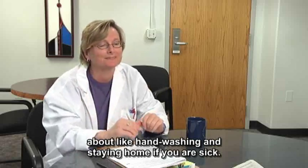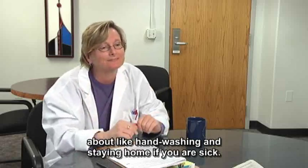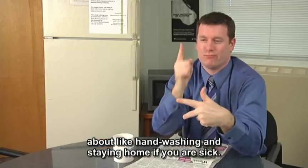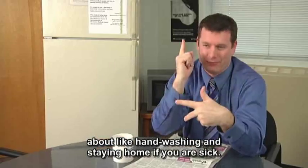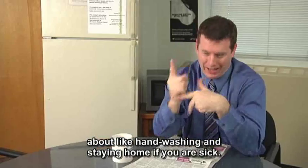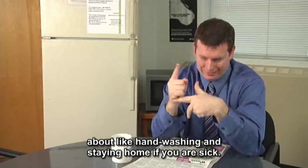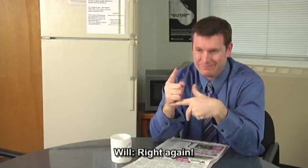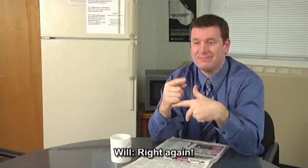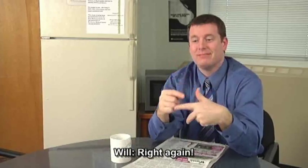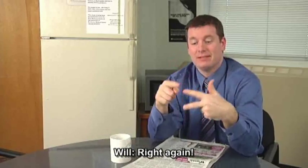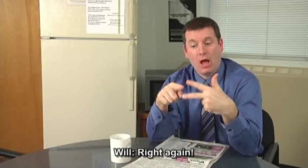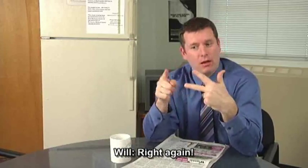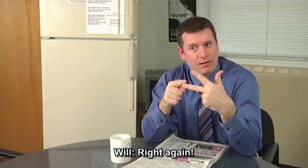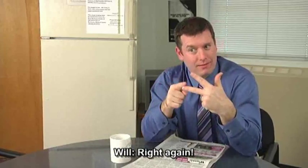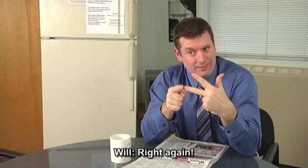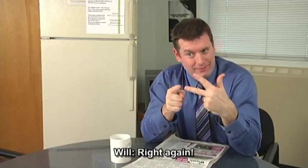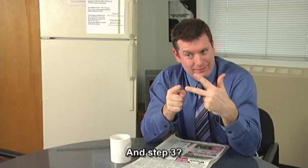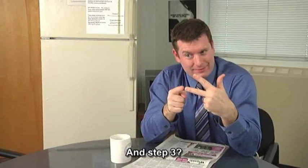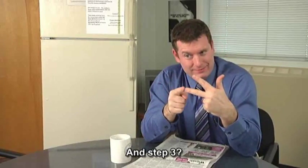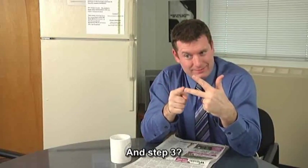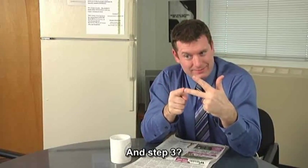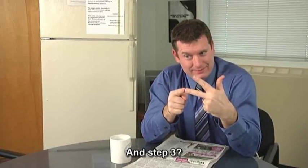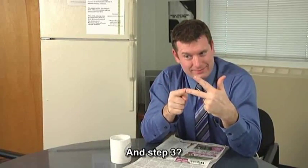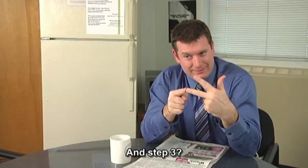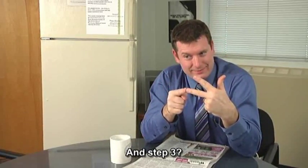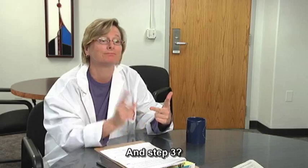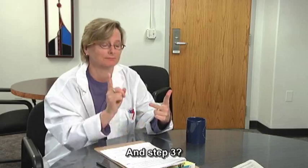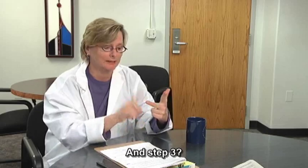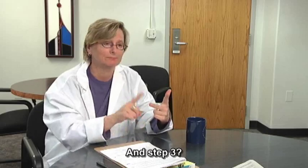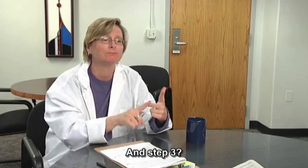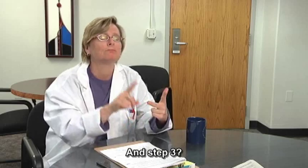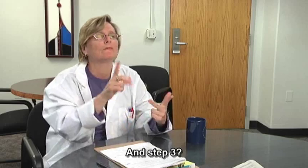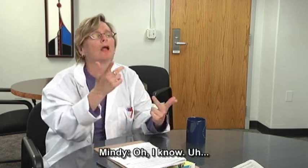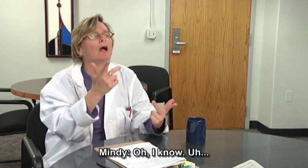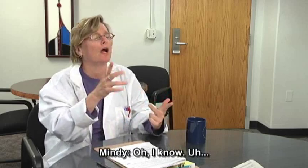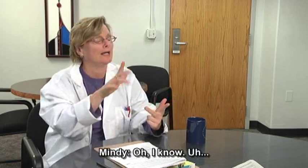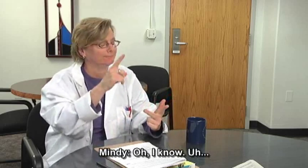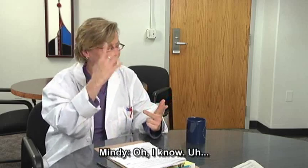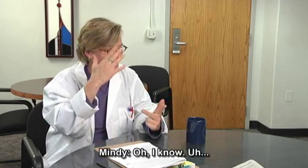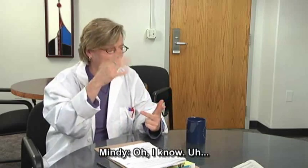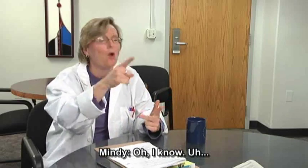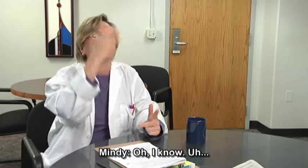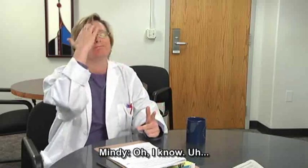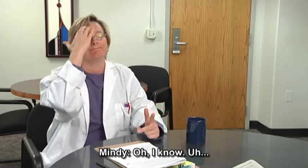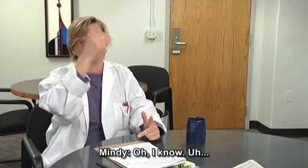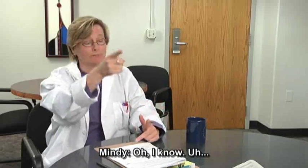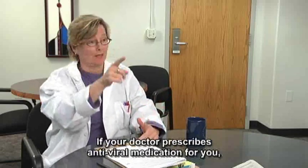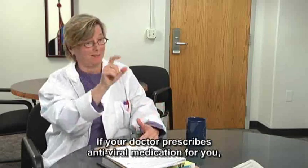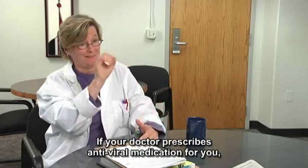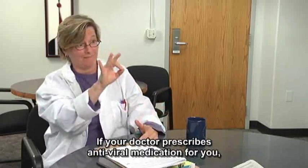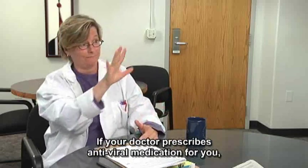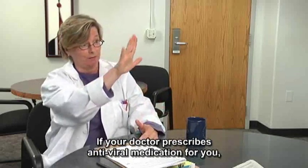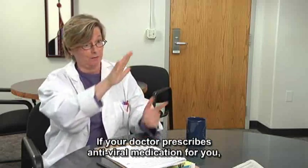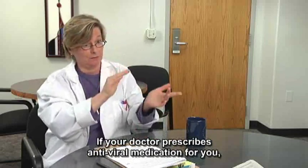Right again. And step three? Oh, I know. If your doctor prescribes